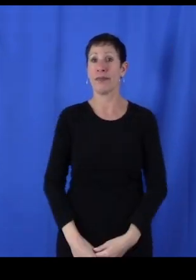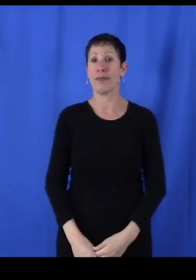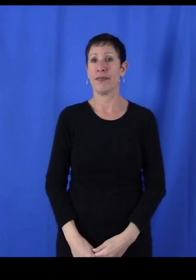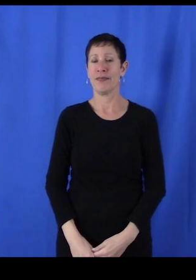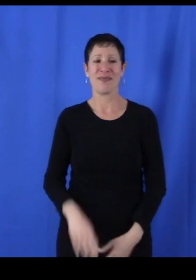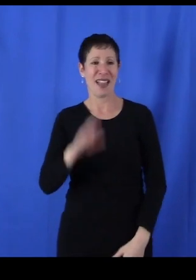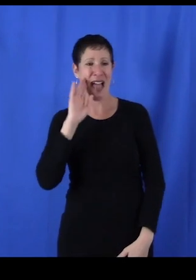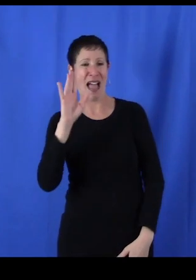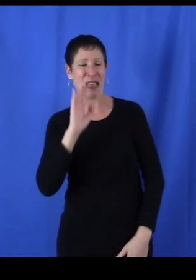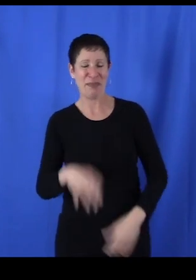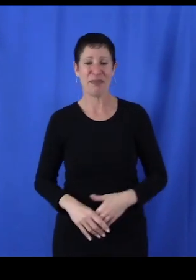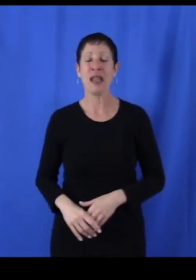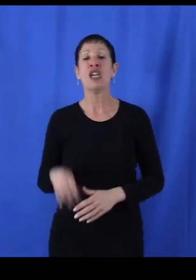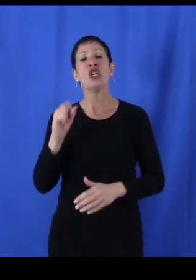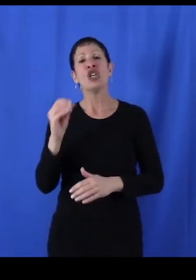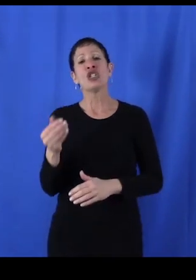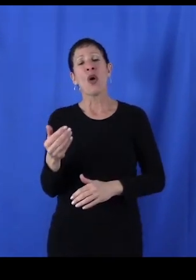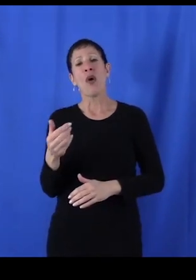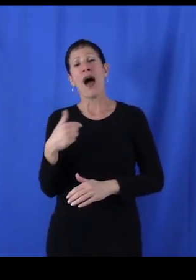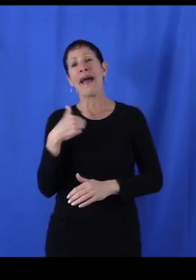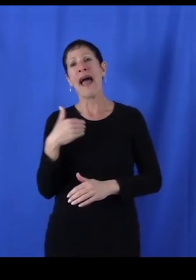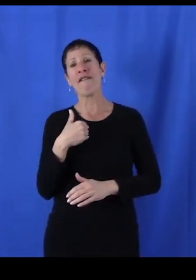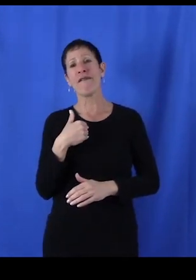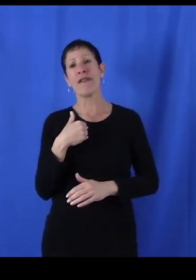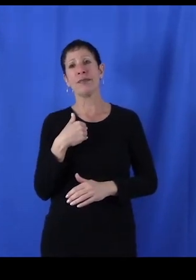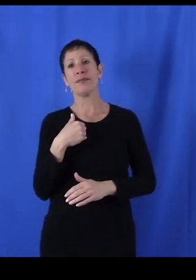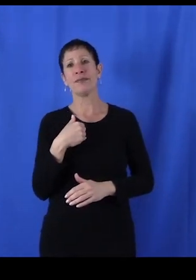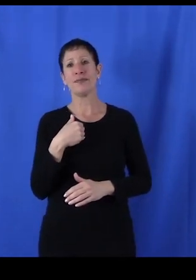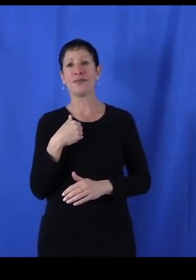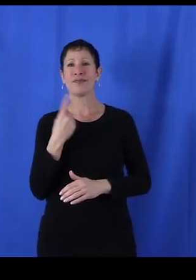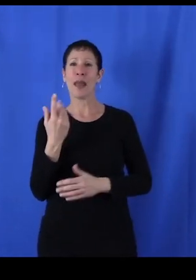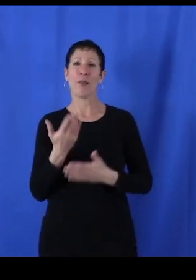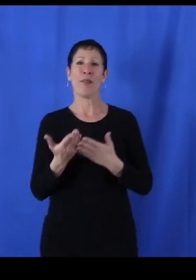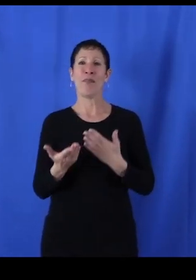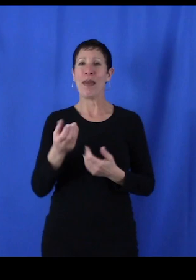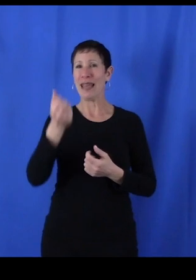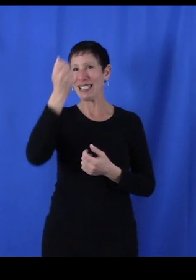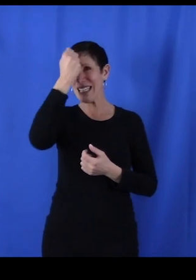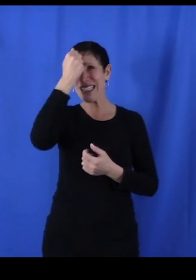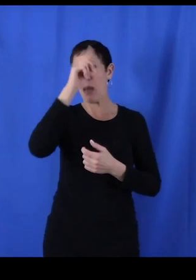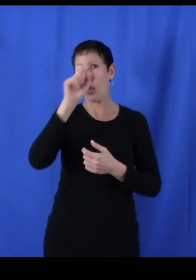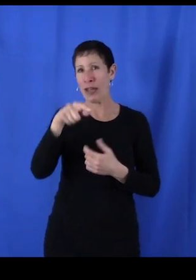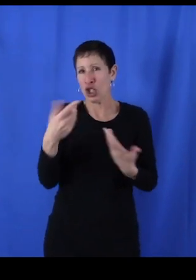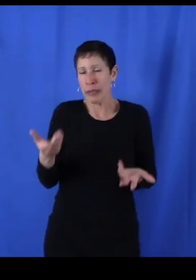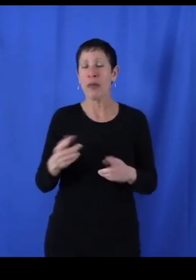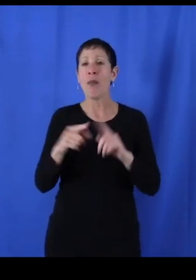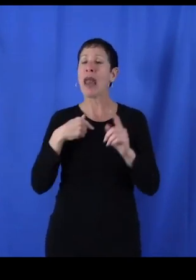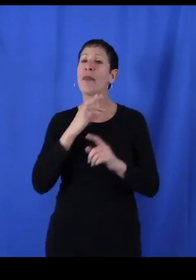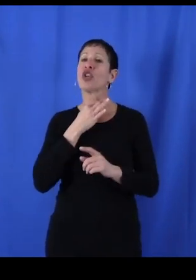Hi. So I have a what may be a kind of dumb question, but I'm curious